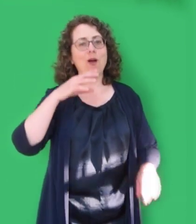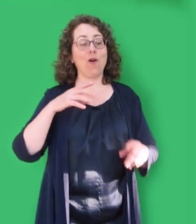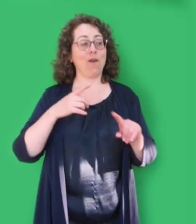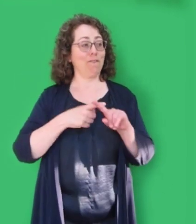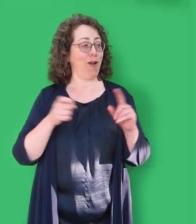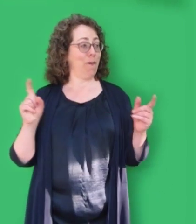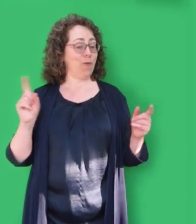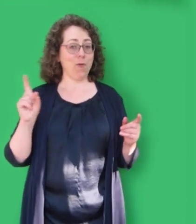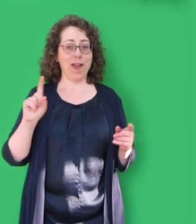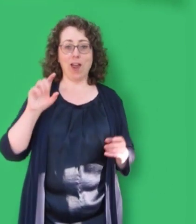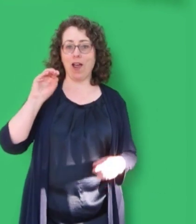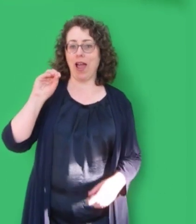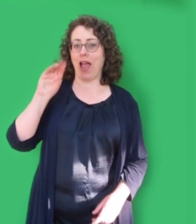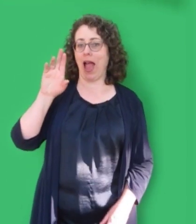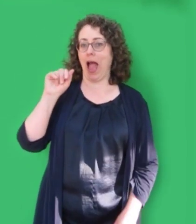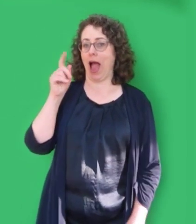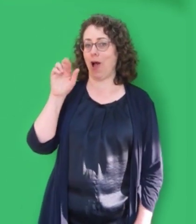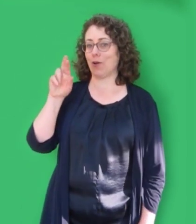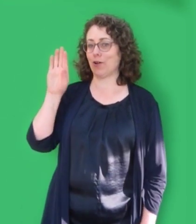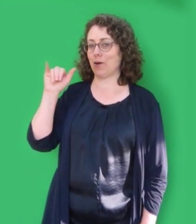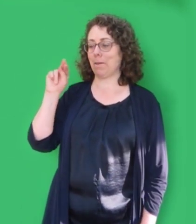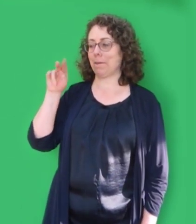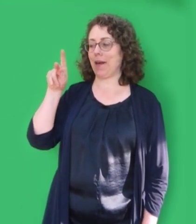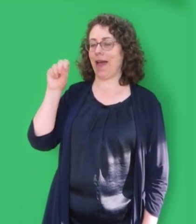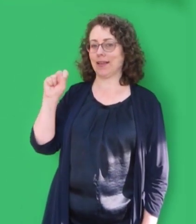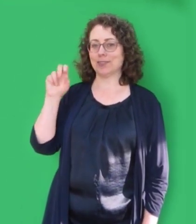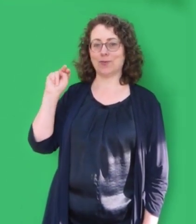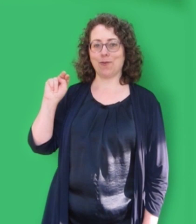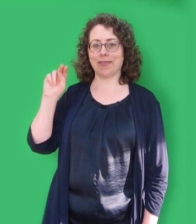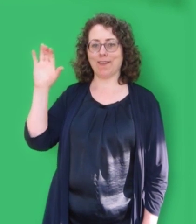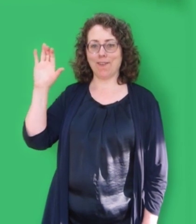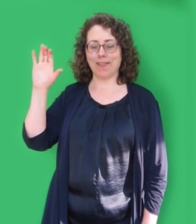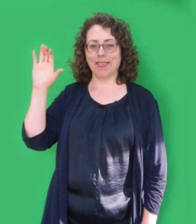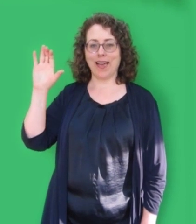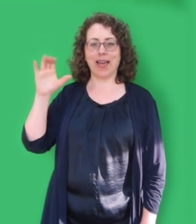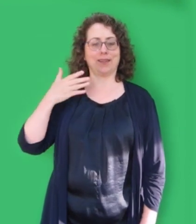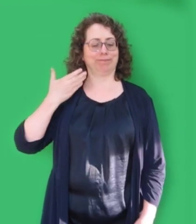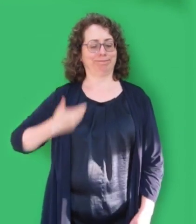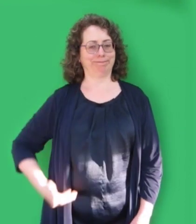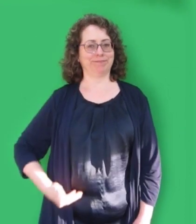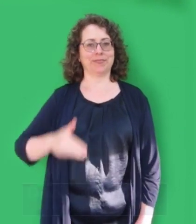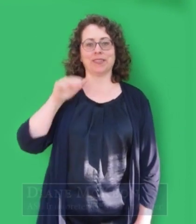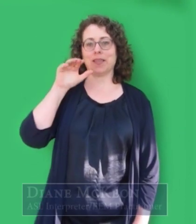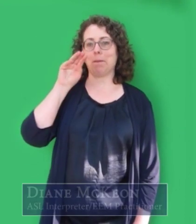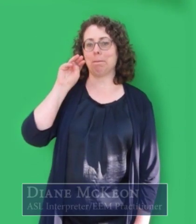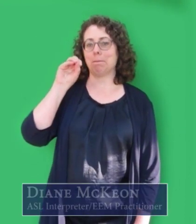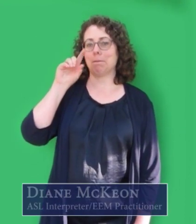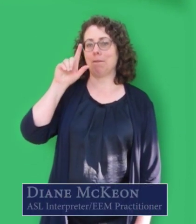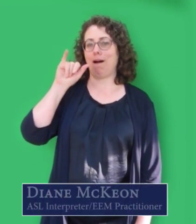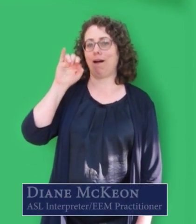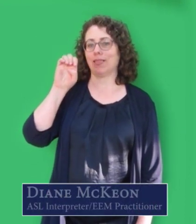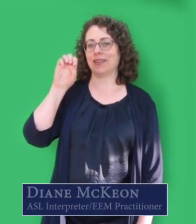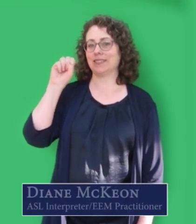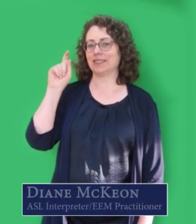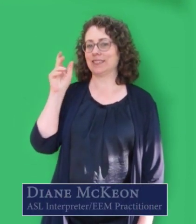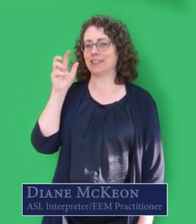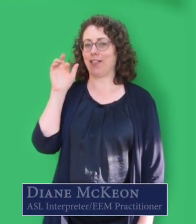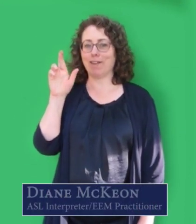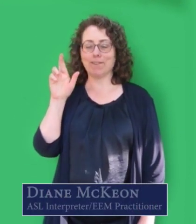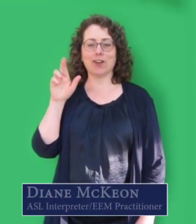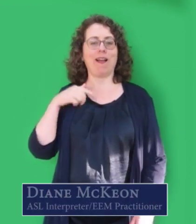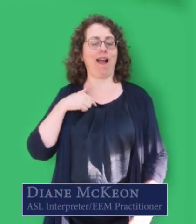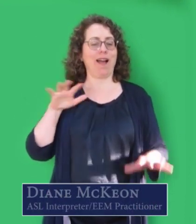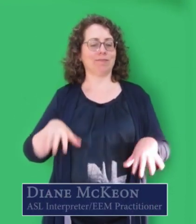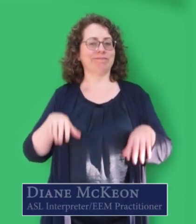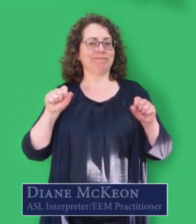Hello from the Outer Banks, North Carolina. I'm Molly Silver and I get to do your energy medicine yoga challenge today. Begin